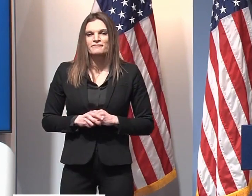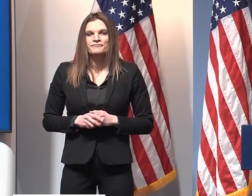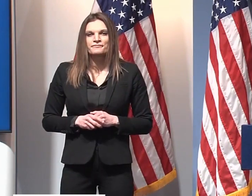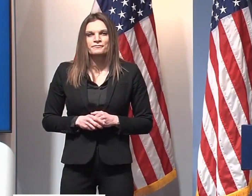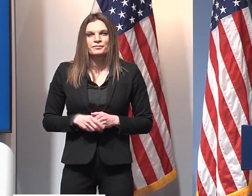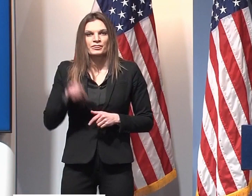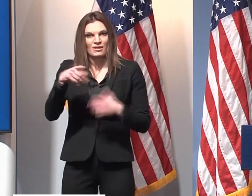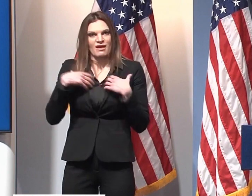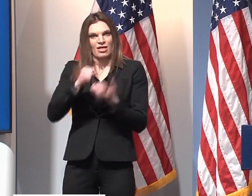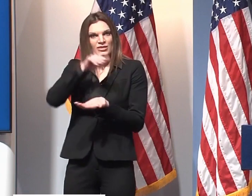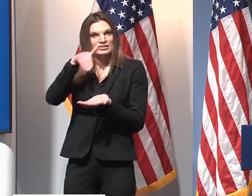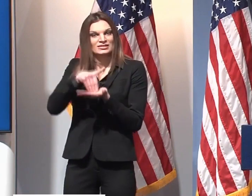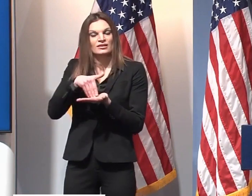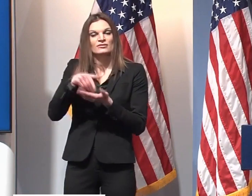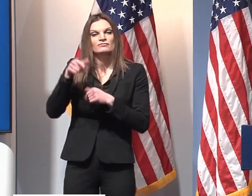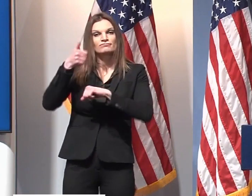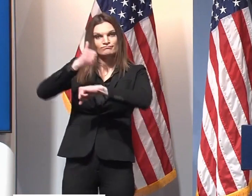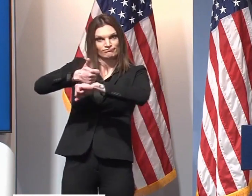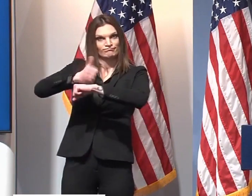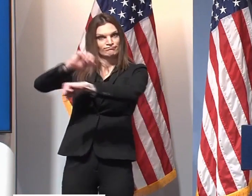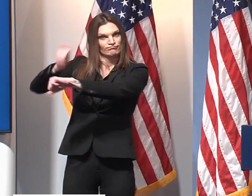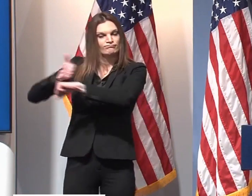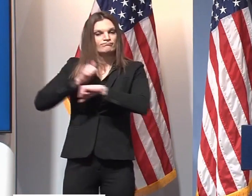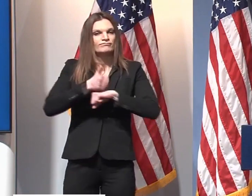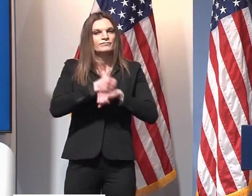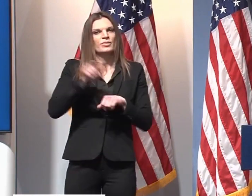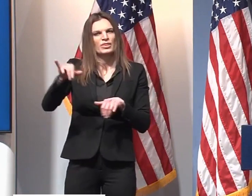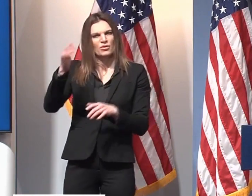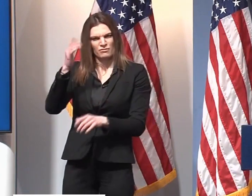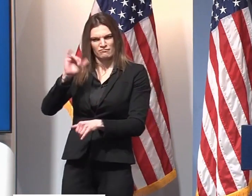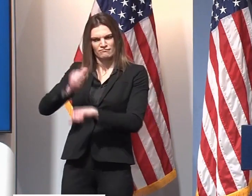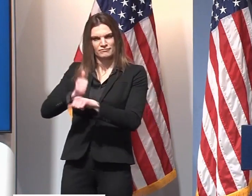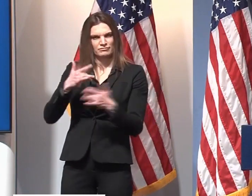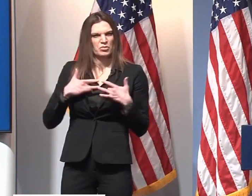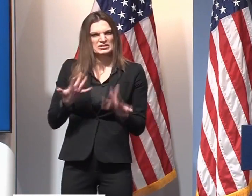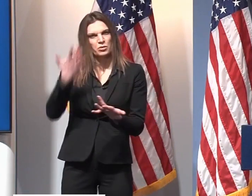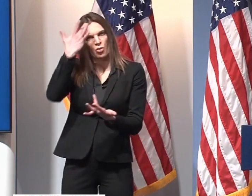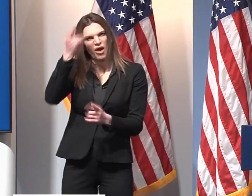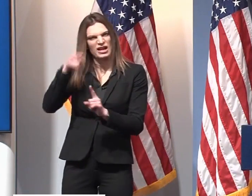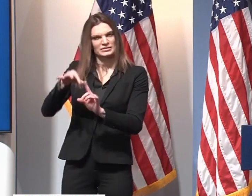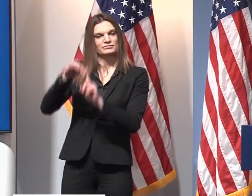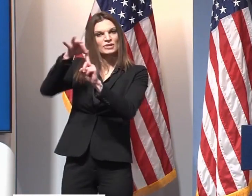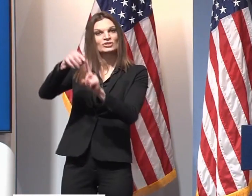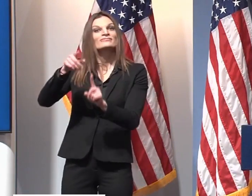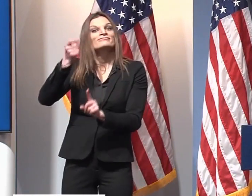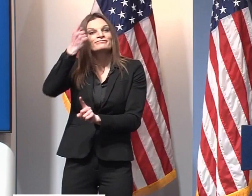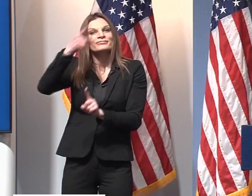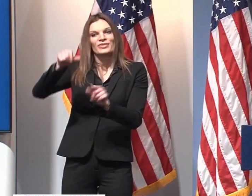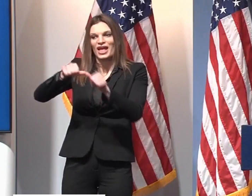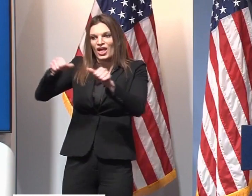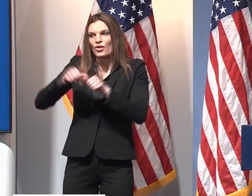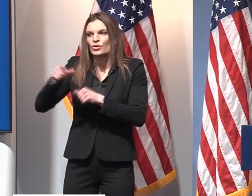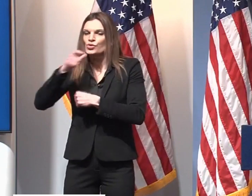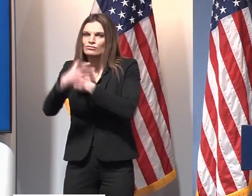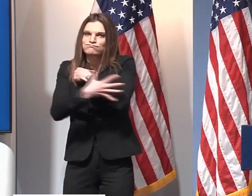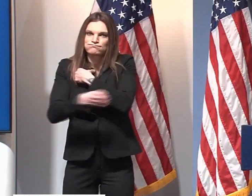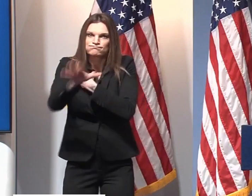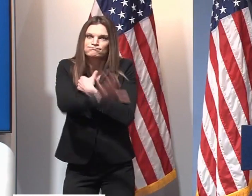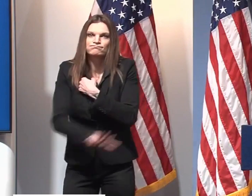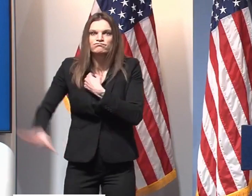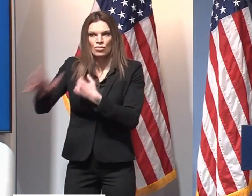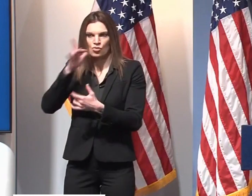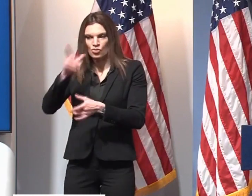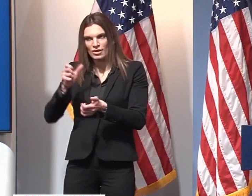These health centers are located in medically underserved areas and provide high-quality, affordable medical services for